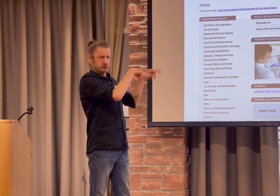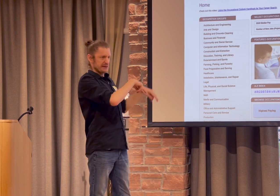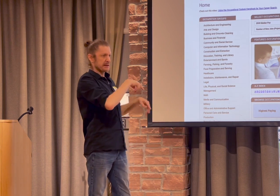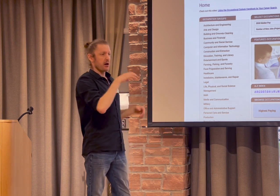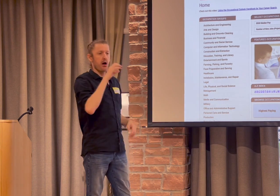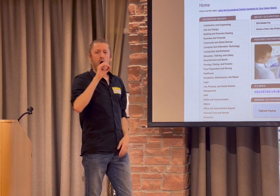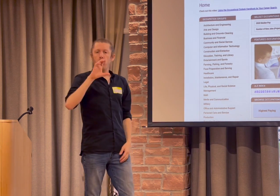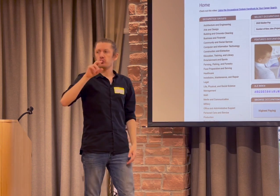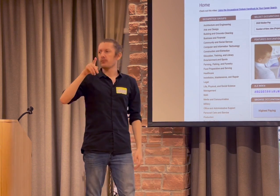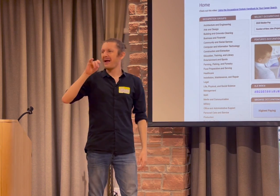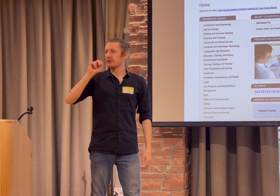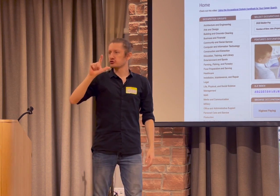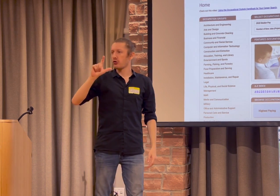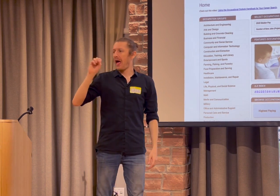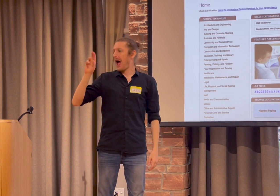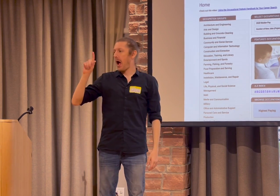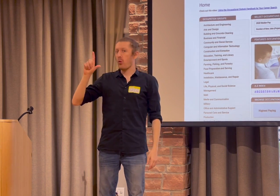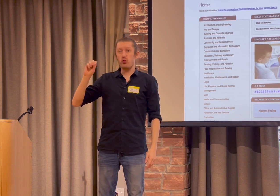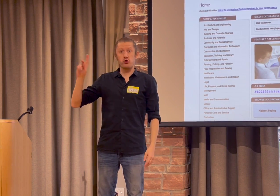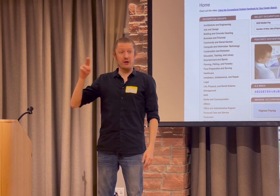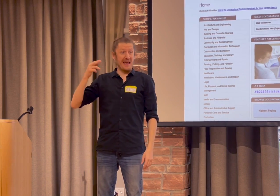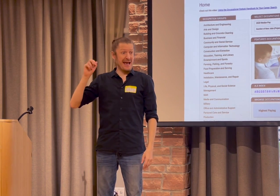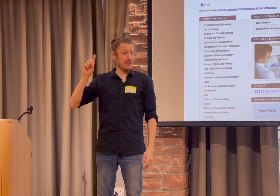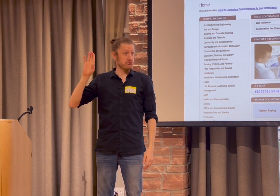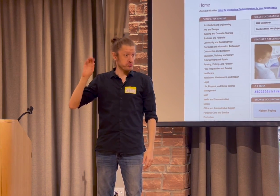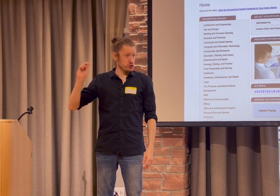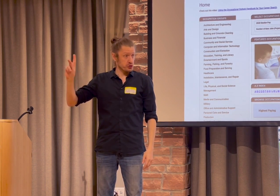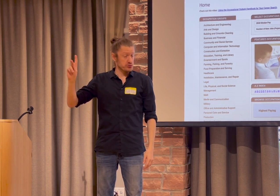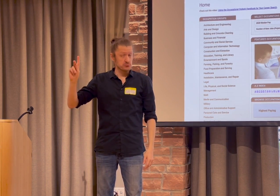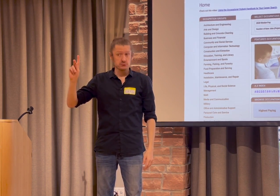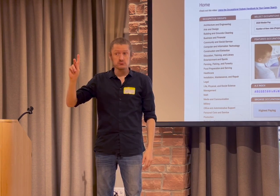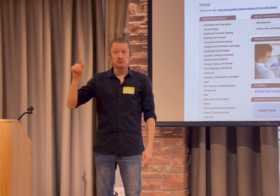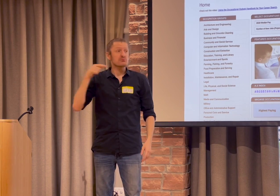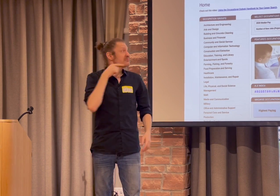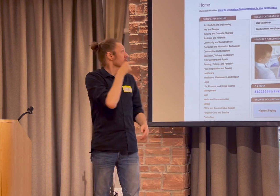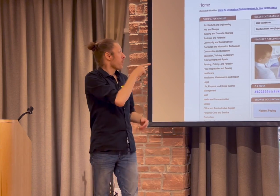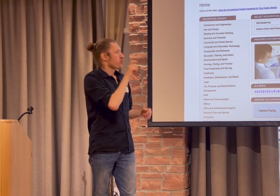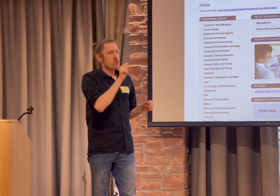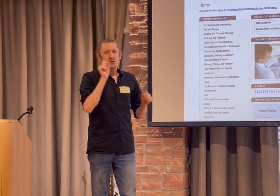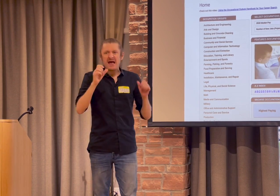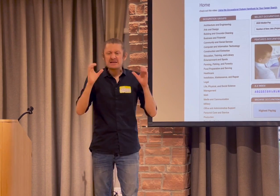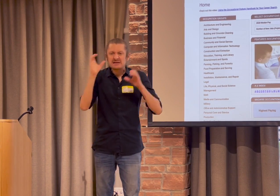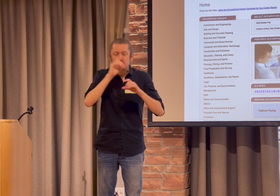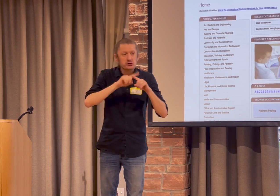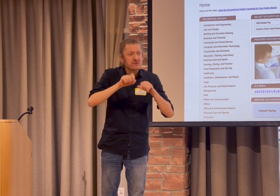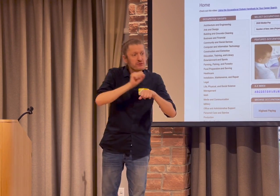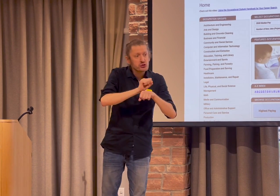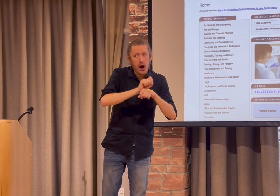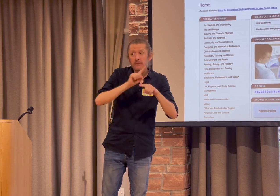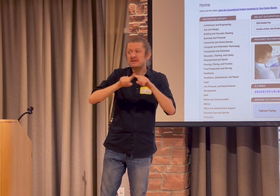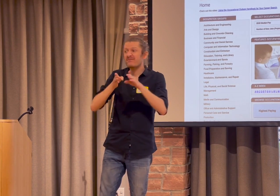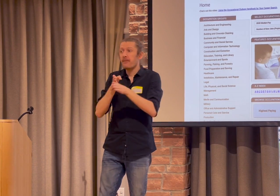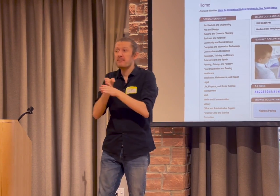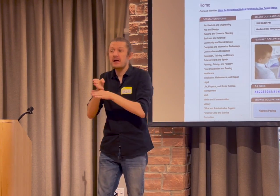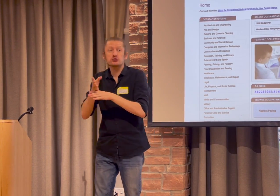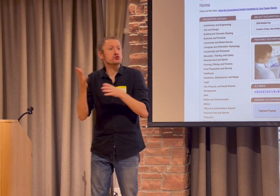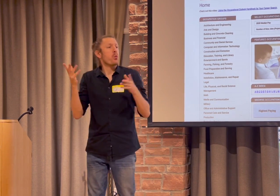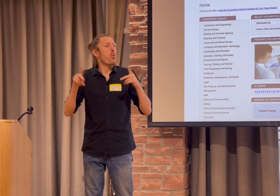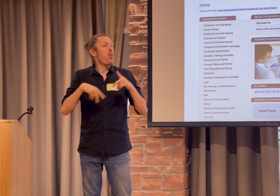This is the OOH. You don't have to read the whole thing, but it is the Occupational Outlook Handbook. And what you can do is you can search for a